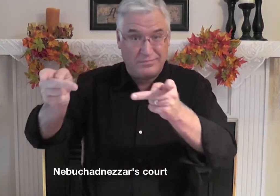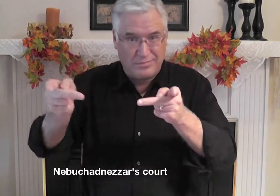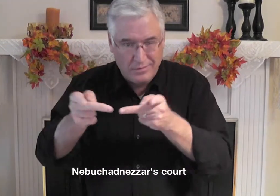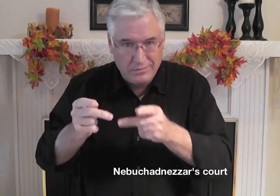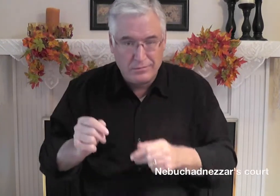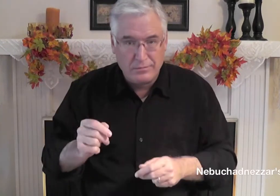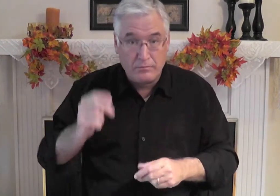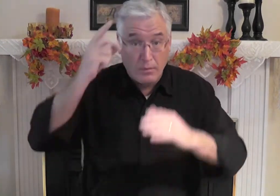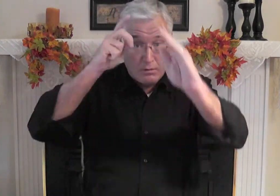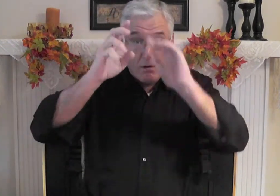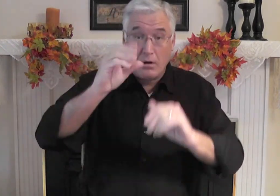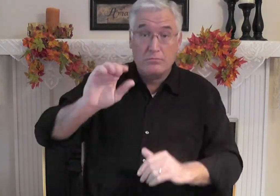court,